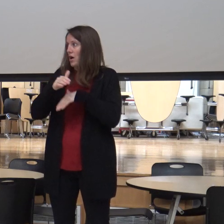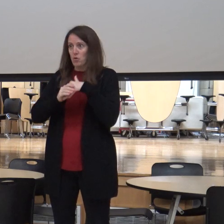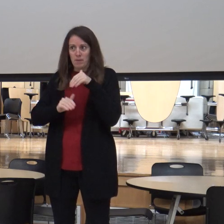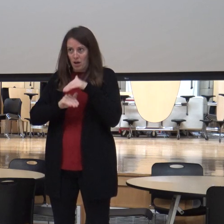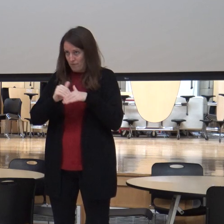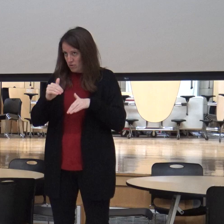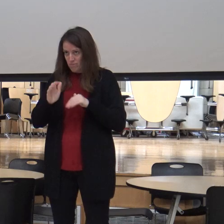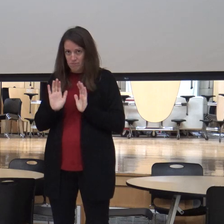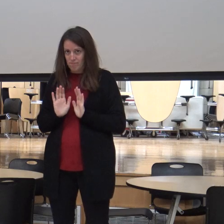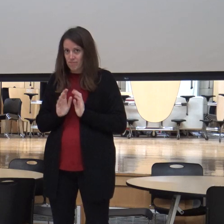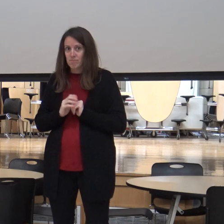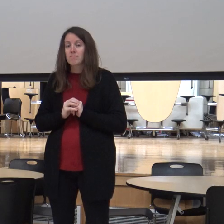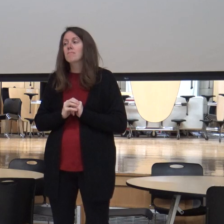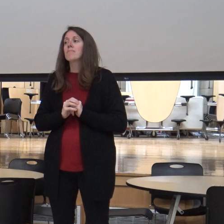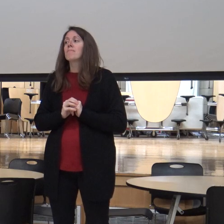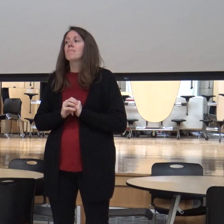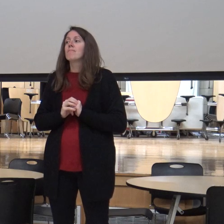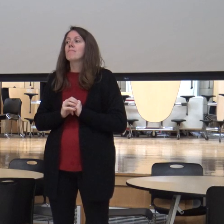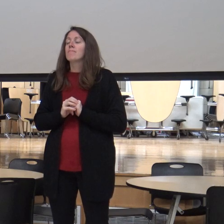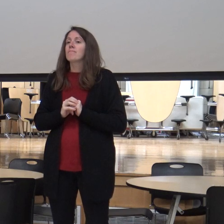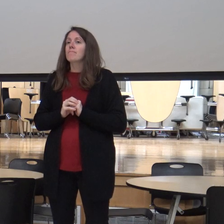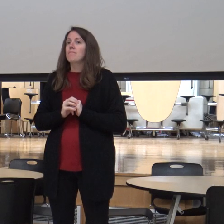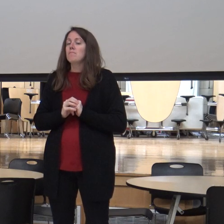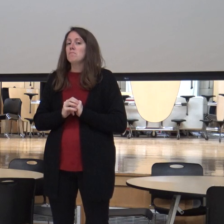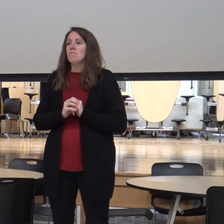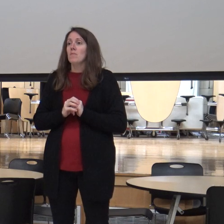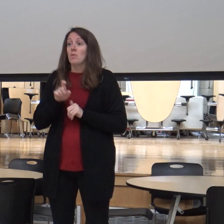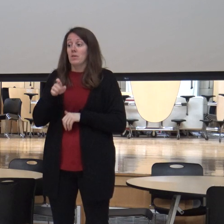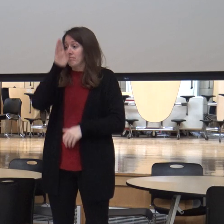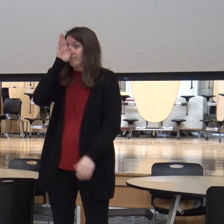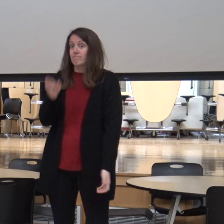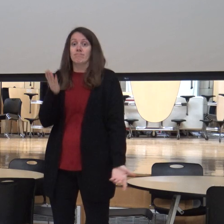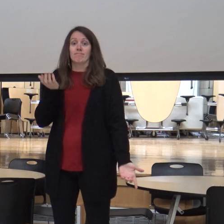be uncomfortable sometimes. We need to be blunt.